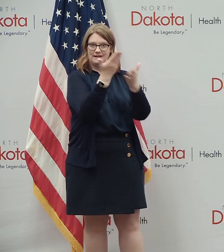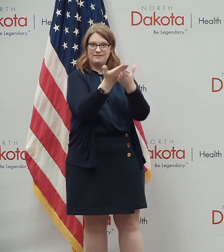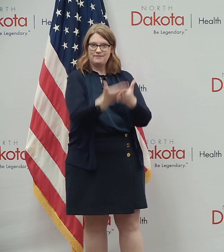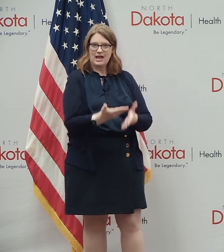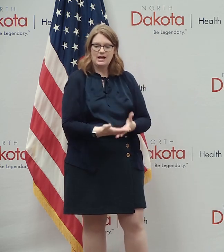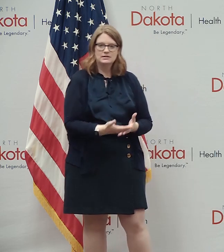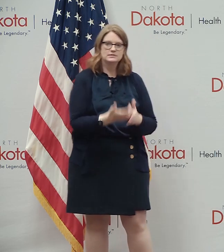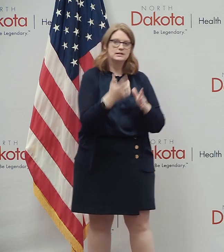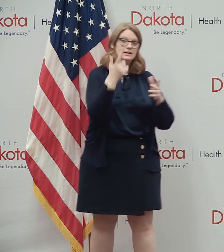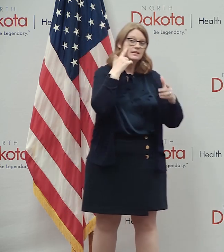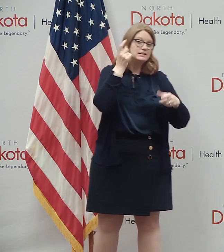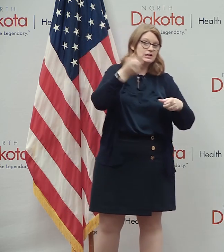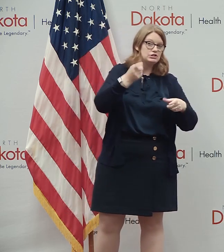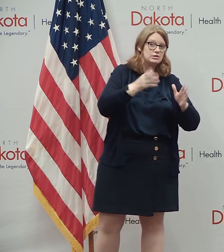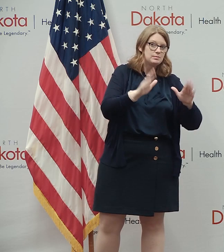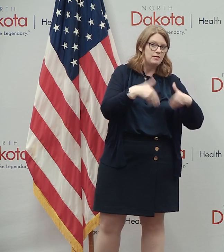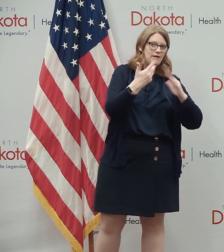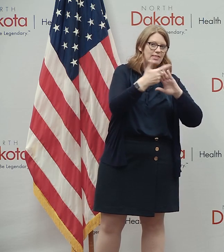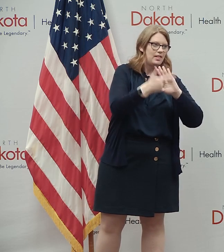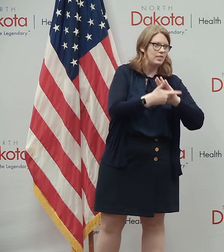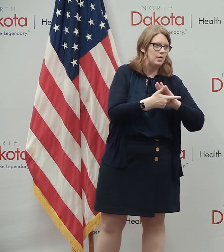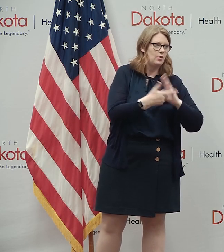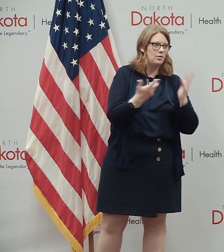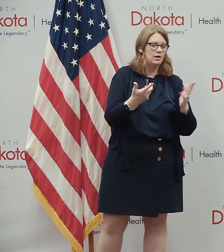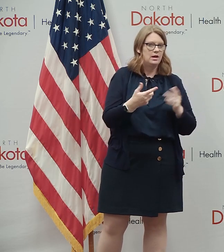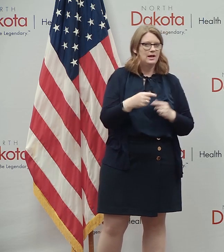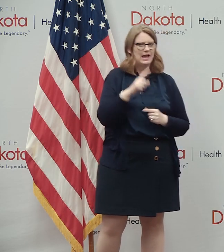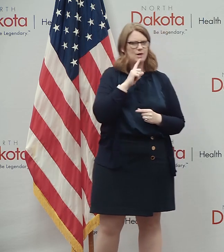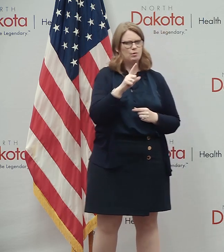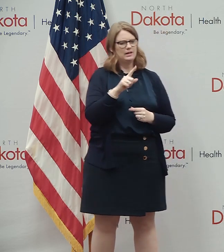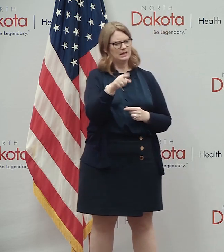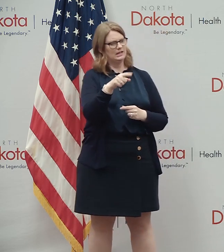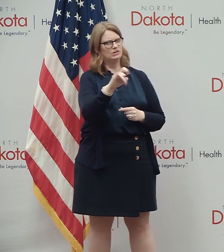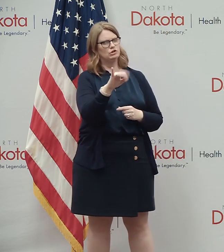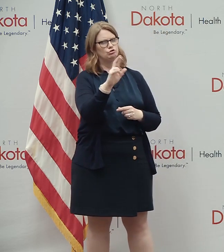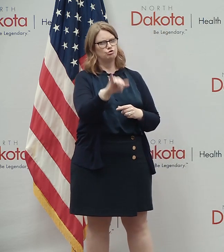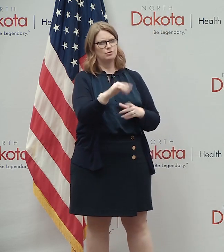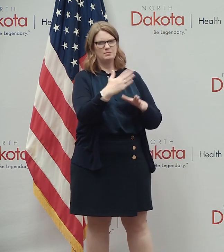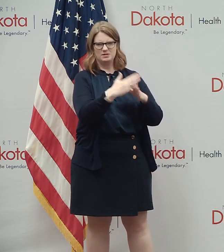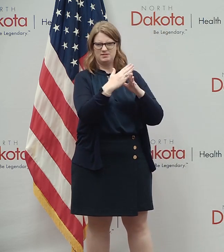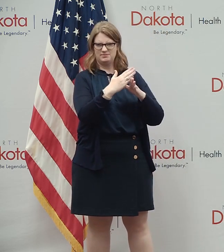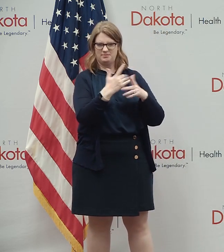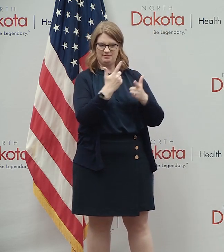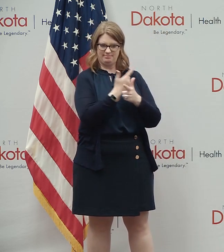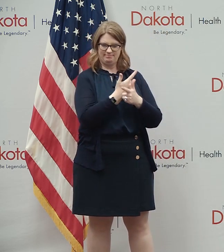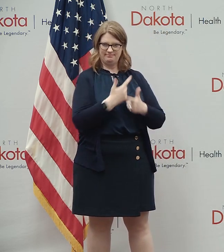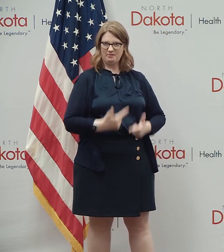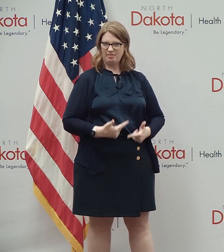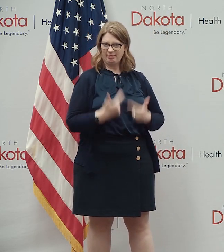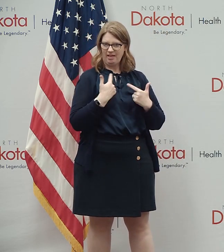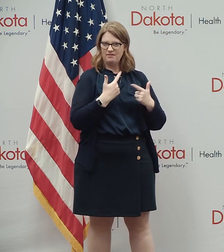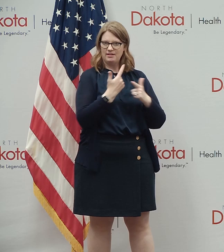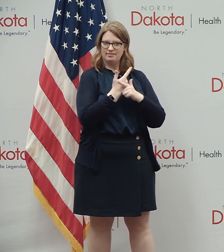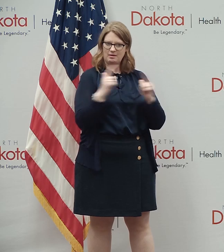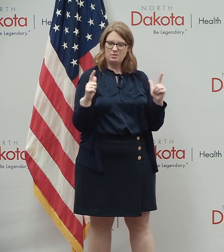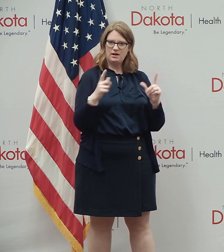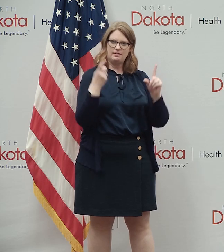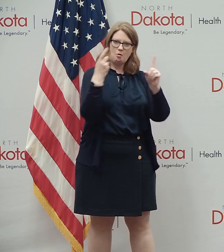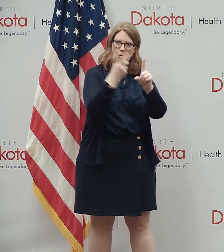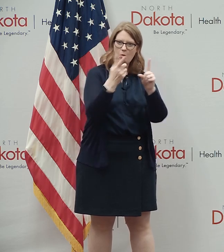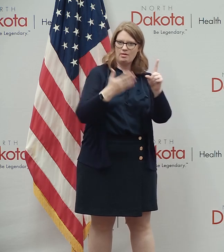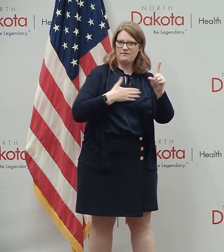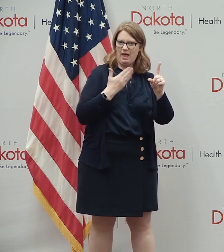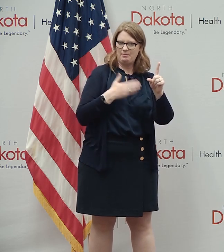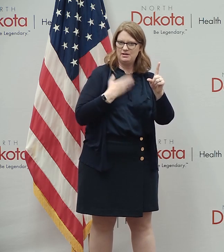judges provide the law. And juries are really our protection for life, liberty, and our pursuit of happiness. That's